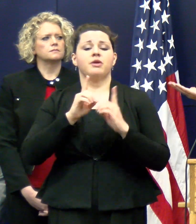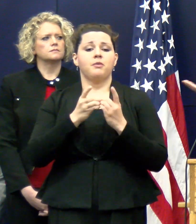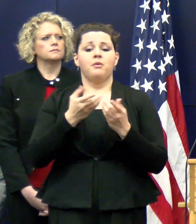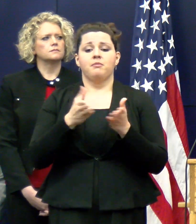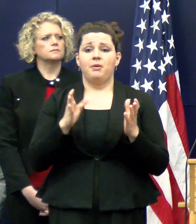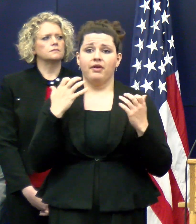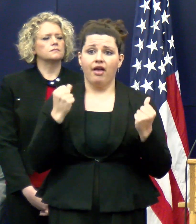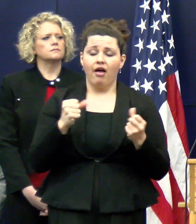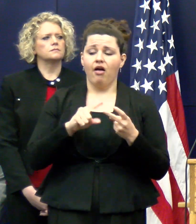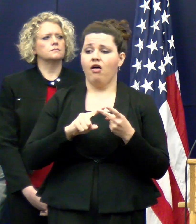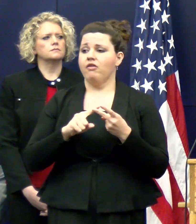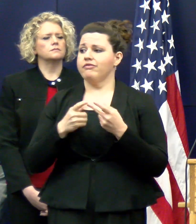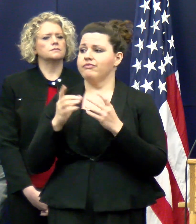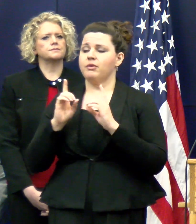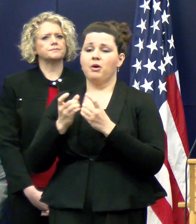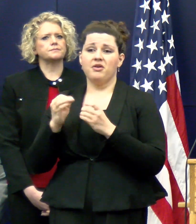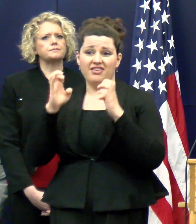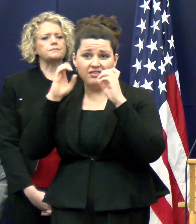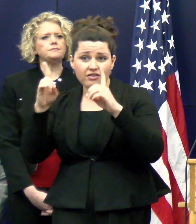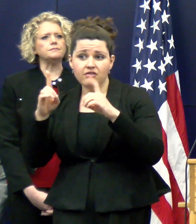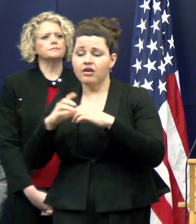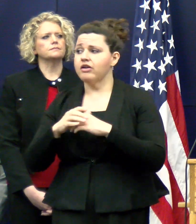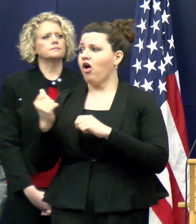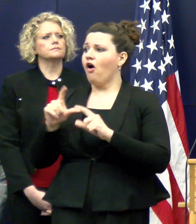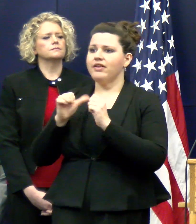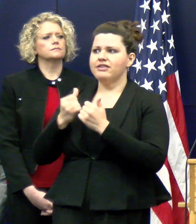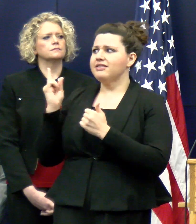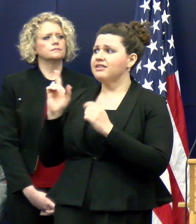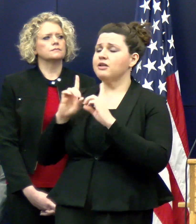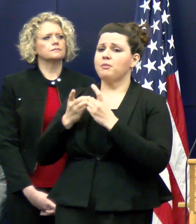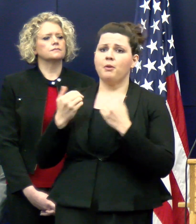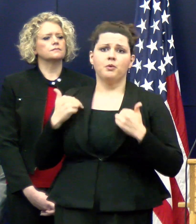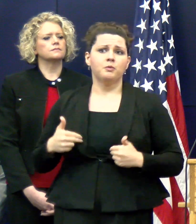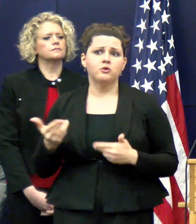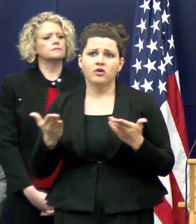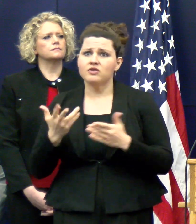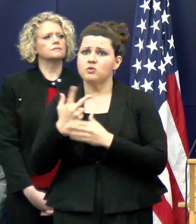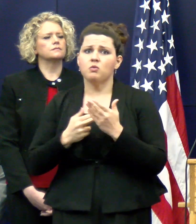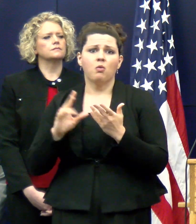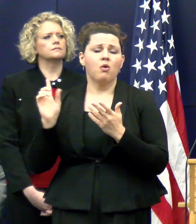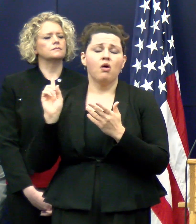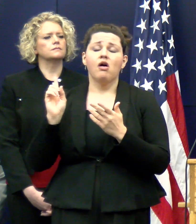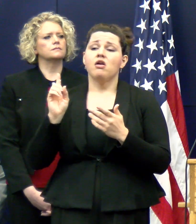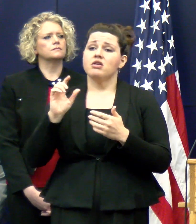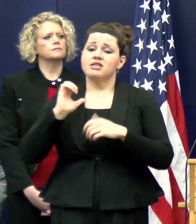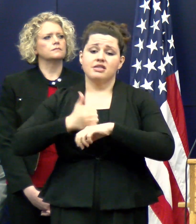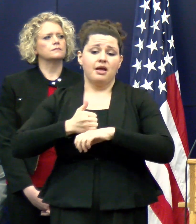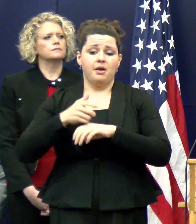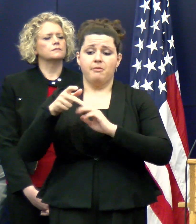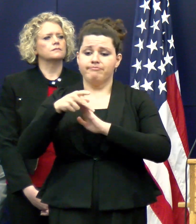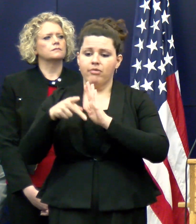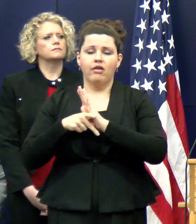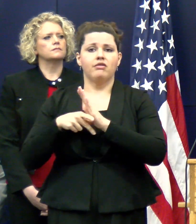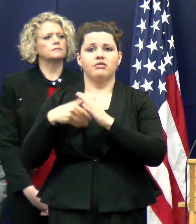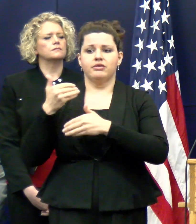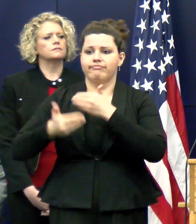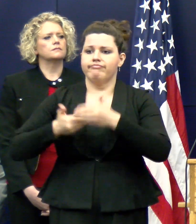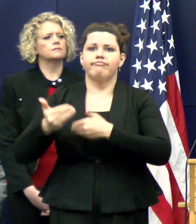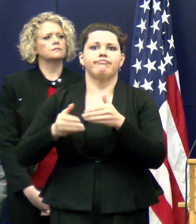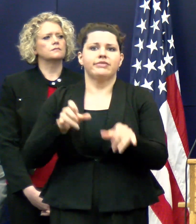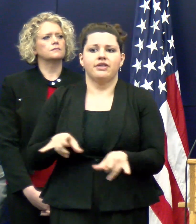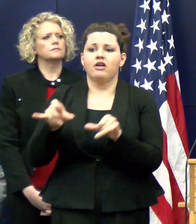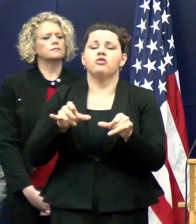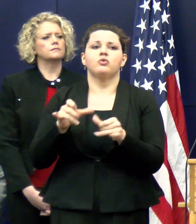Education, and honestly all of my agencies up here, the Department of Human Services. They've put a lot of standards and protocols in place to help